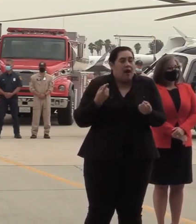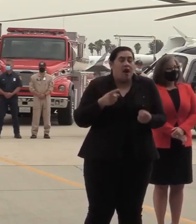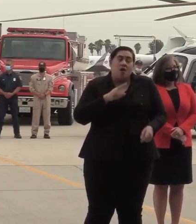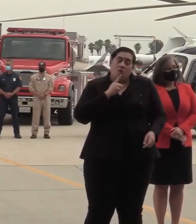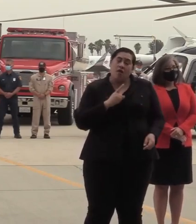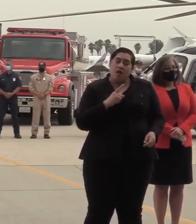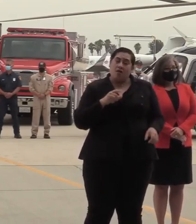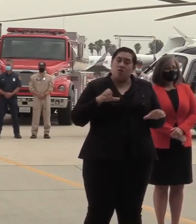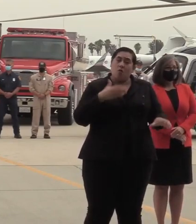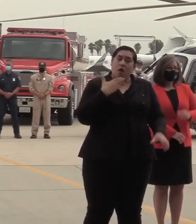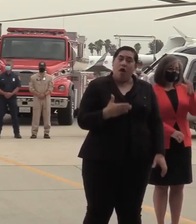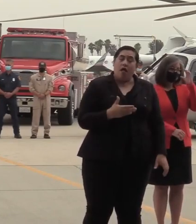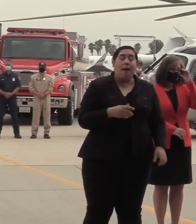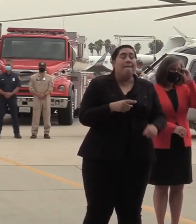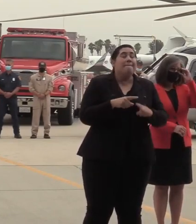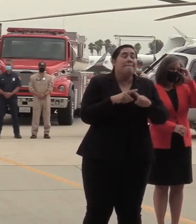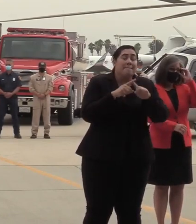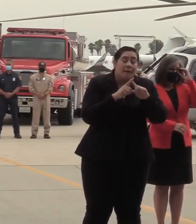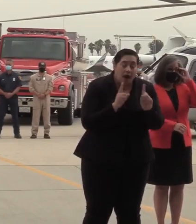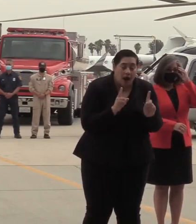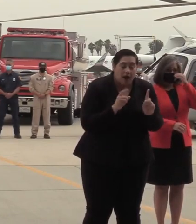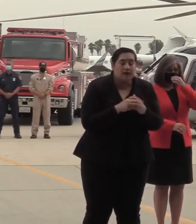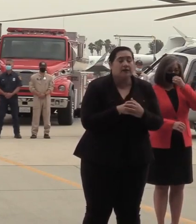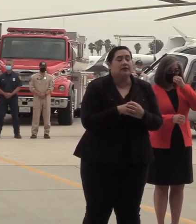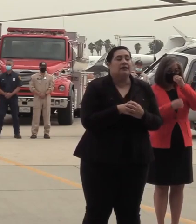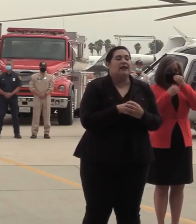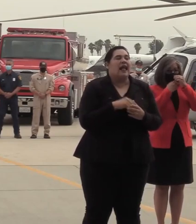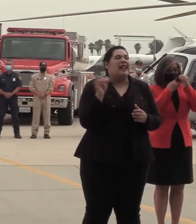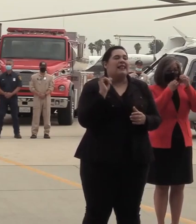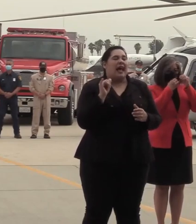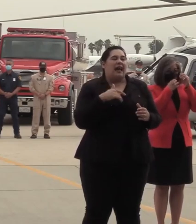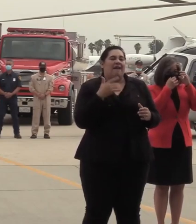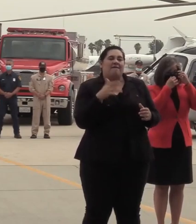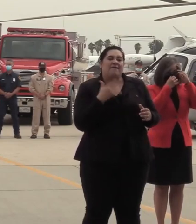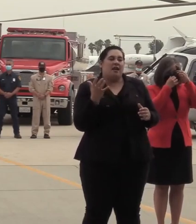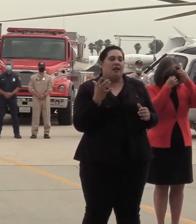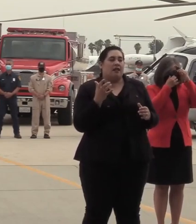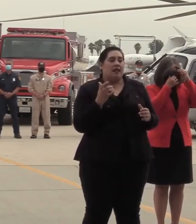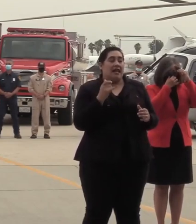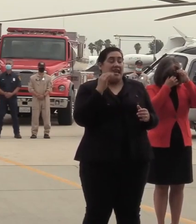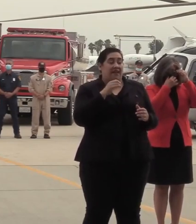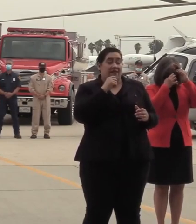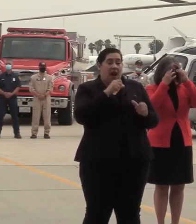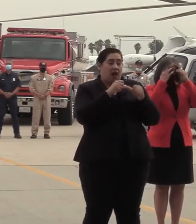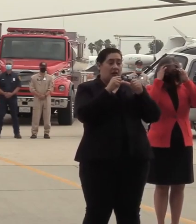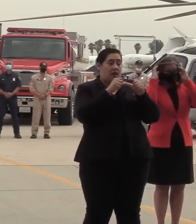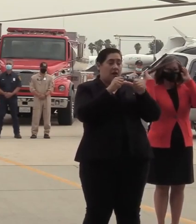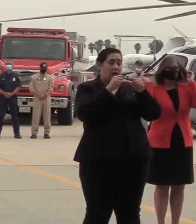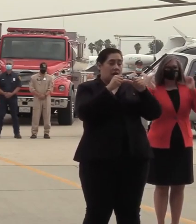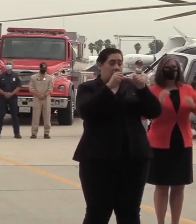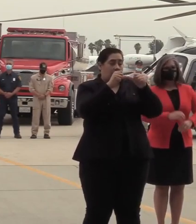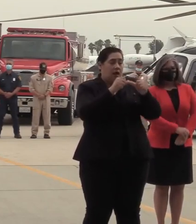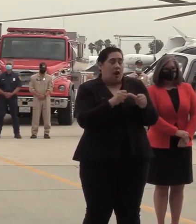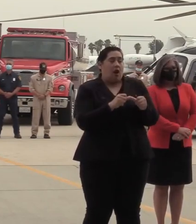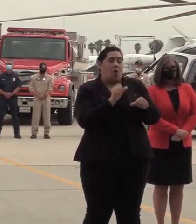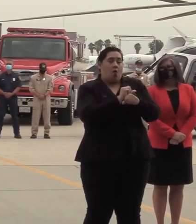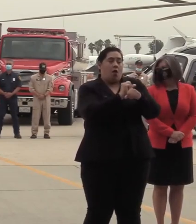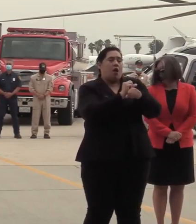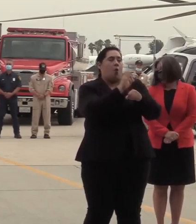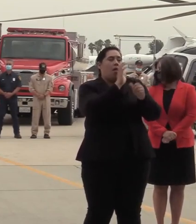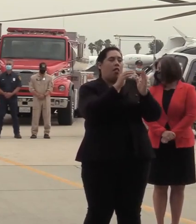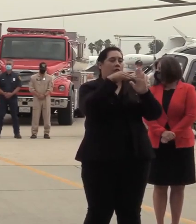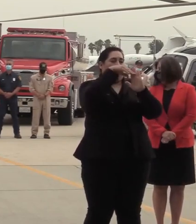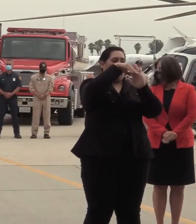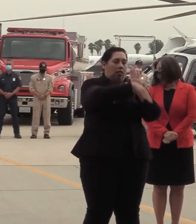darn well. But it is like a balloon that will deflate if you don't put oxygen in every single year. We see